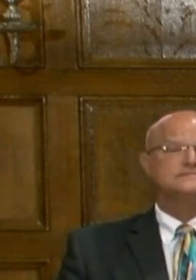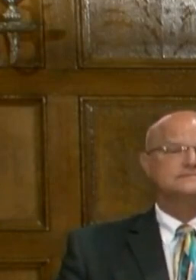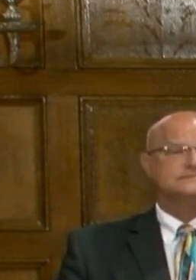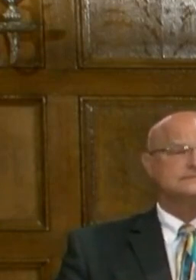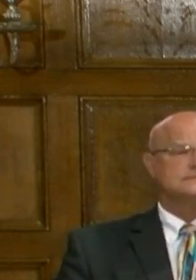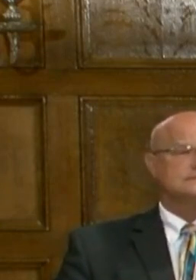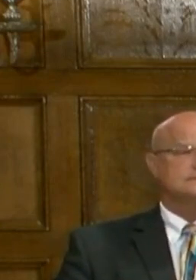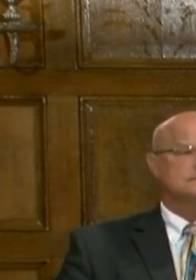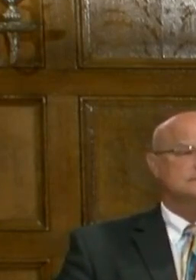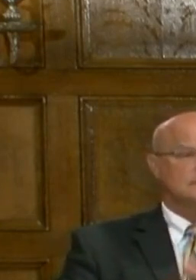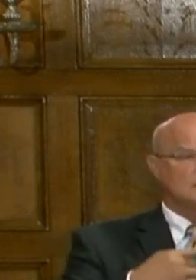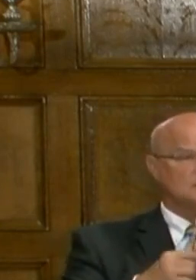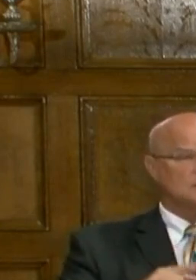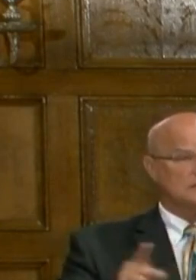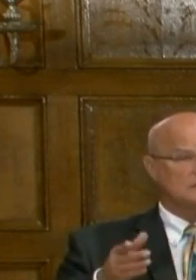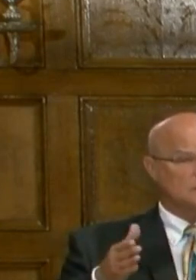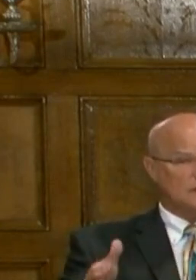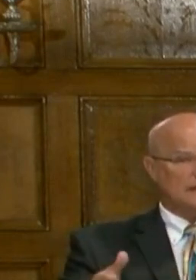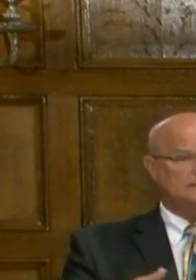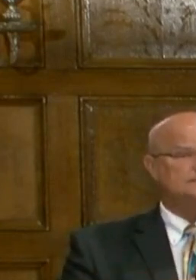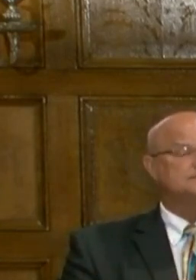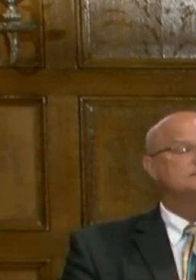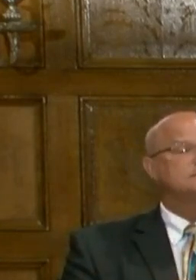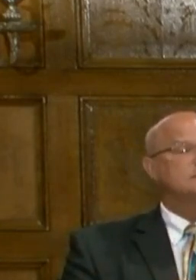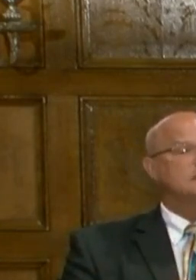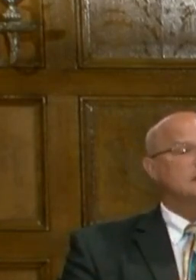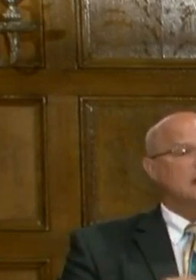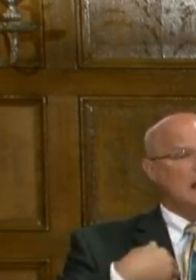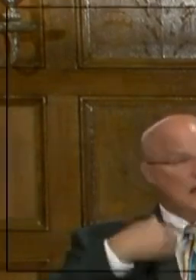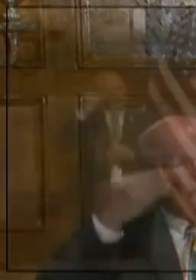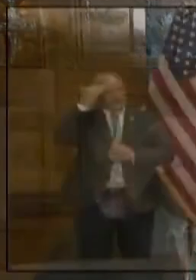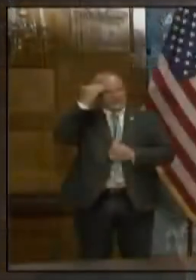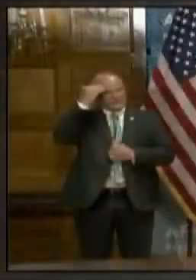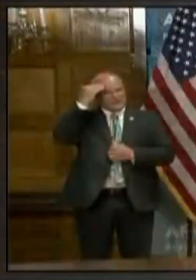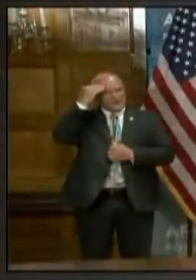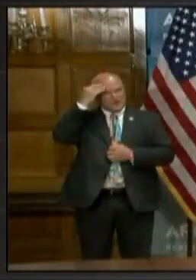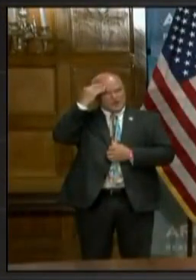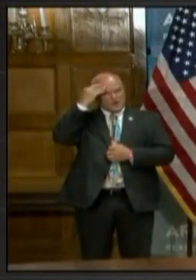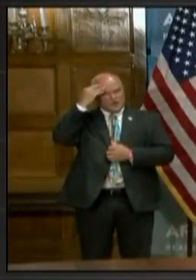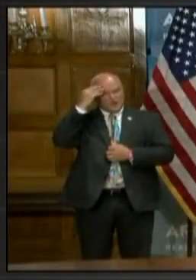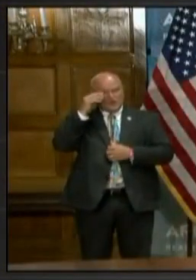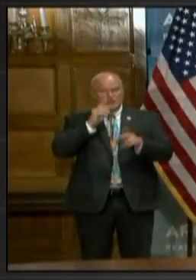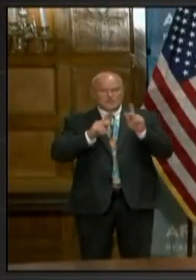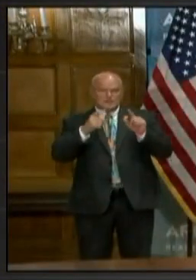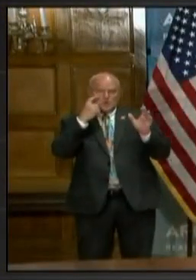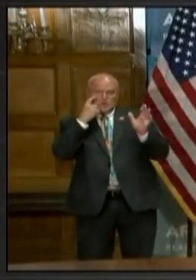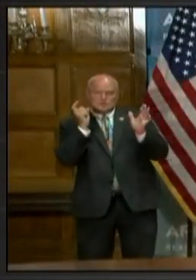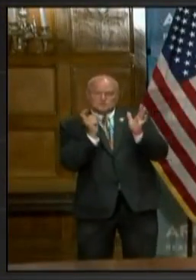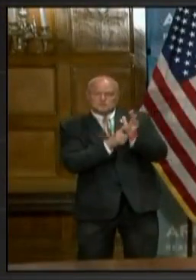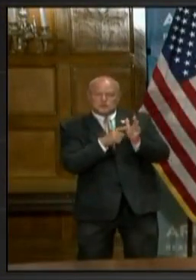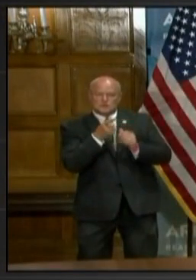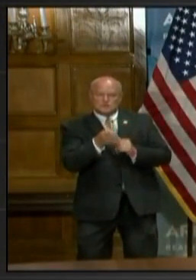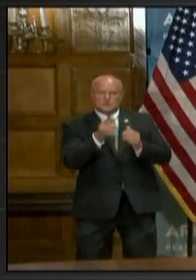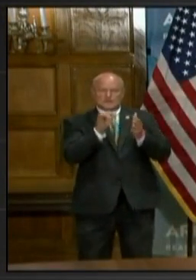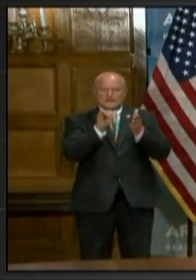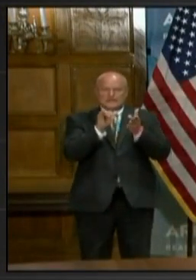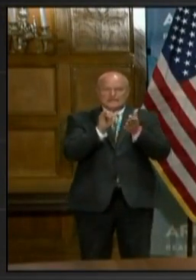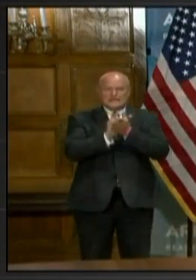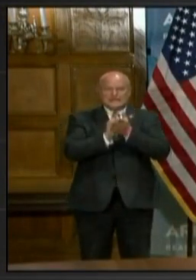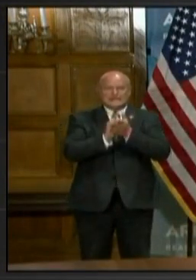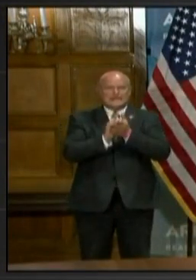graphics, if you will, show it in a different way. And I know the astute observers will note